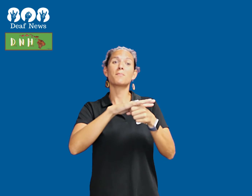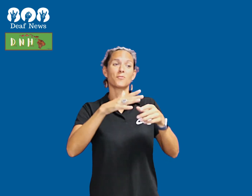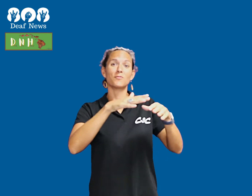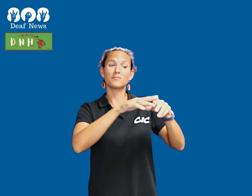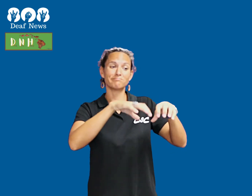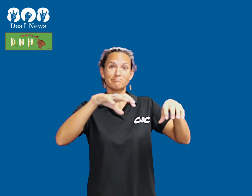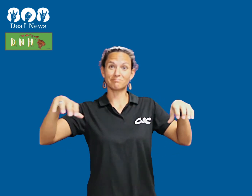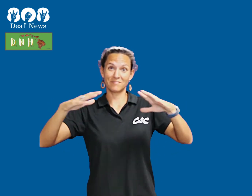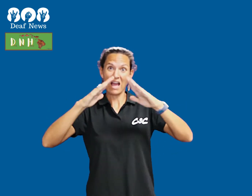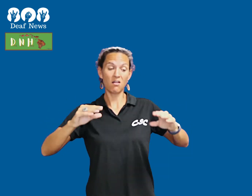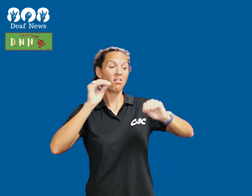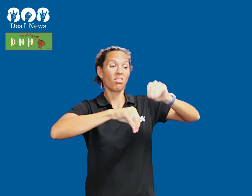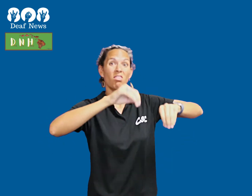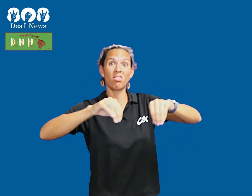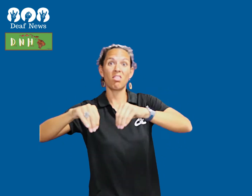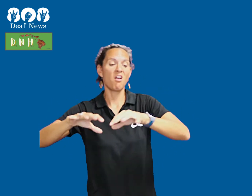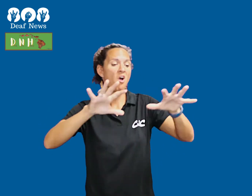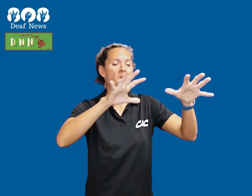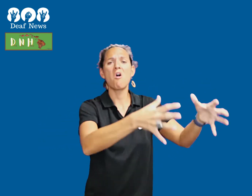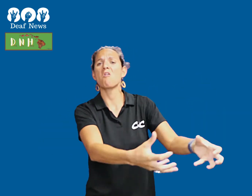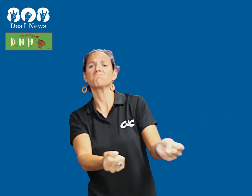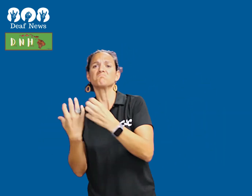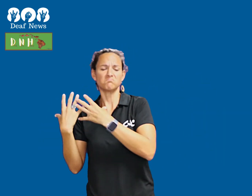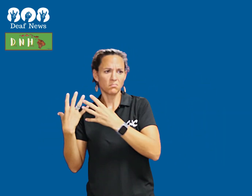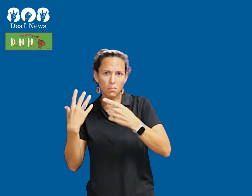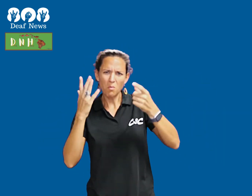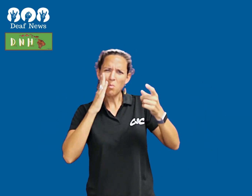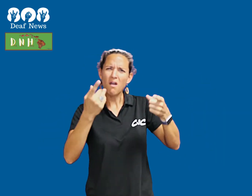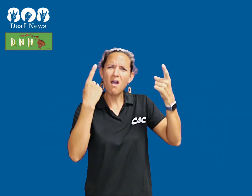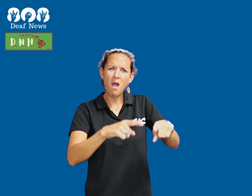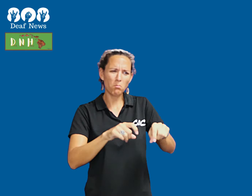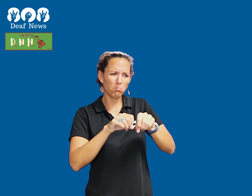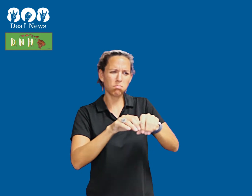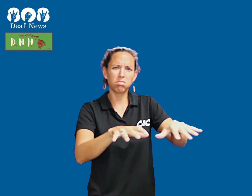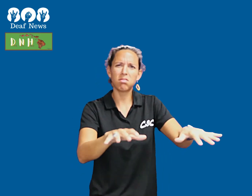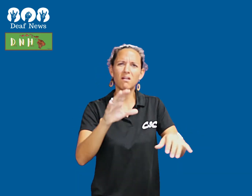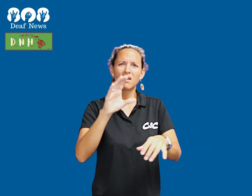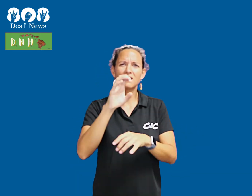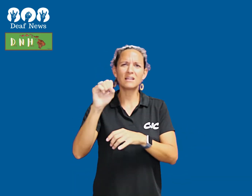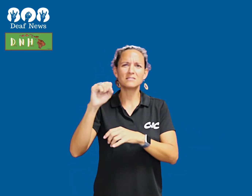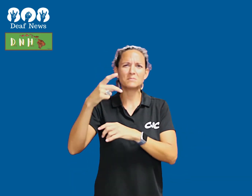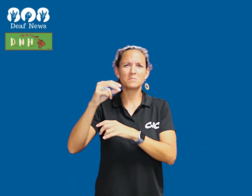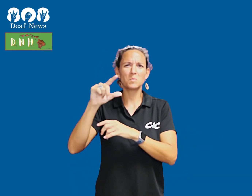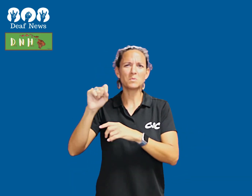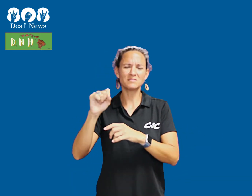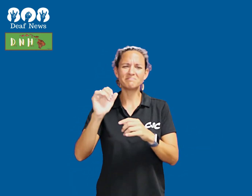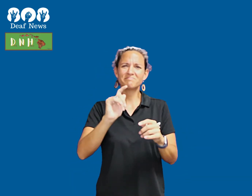For example, if we remove these structures, then we will have cesspools